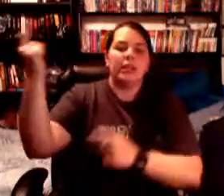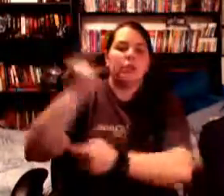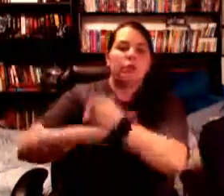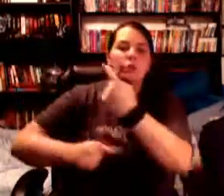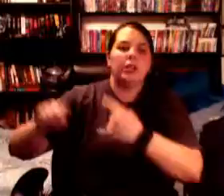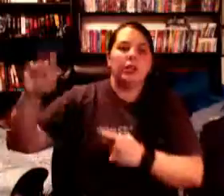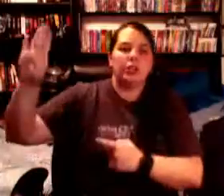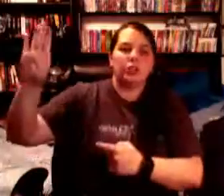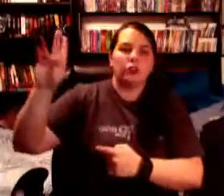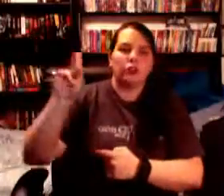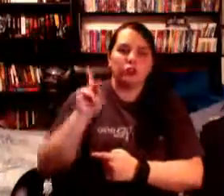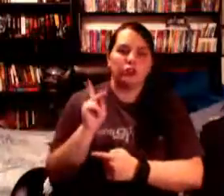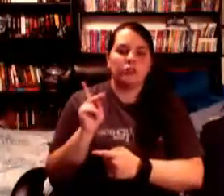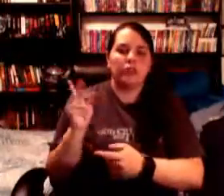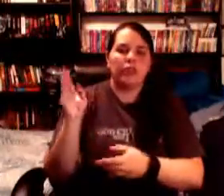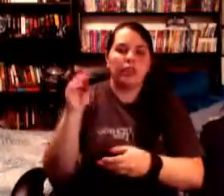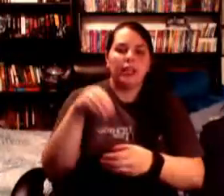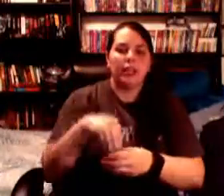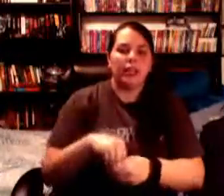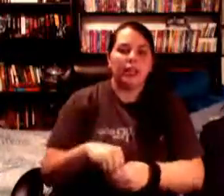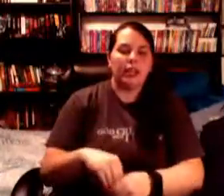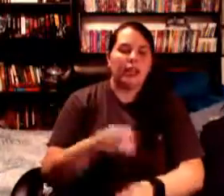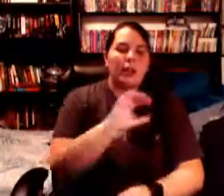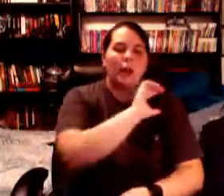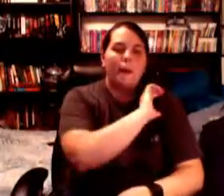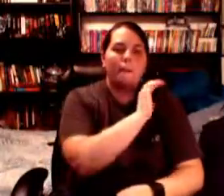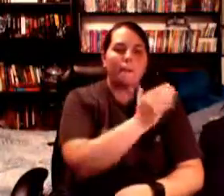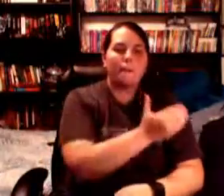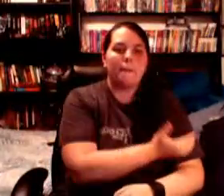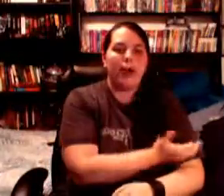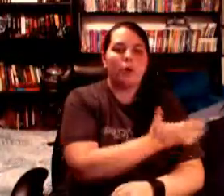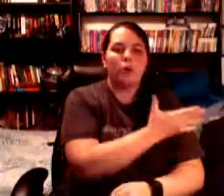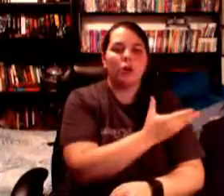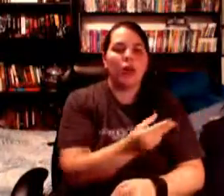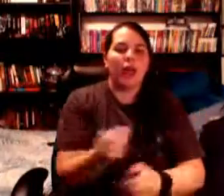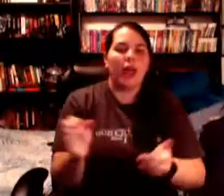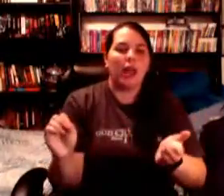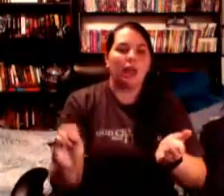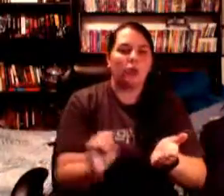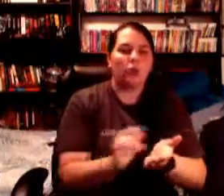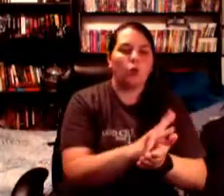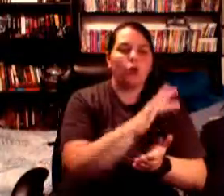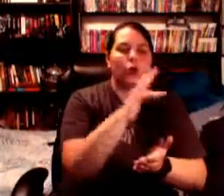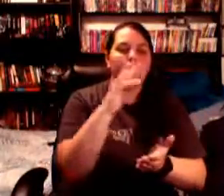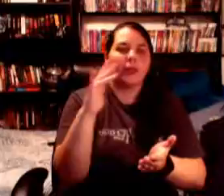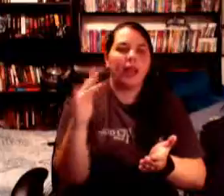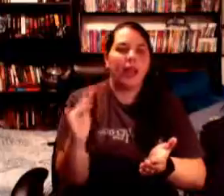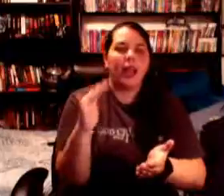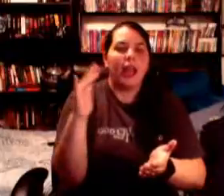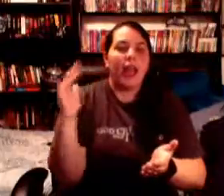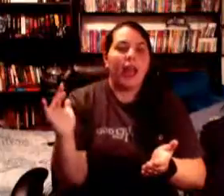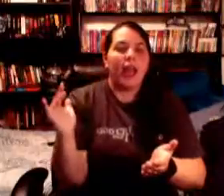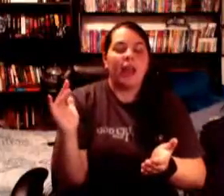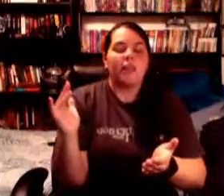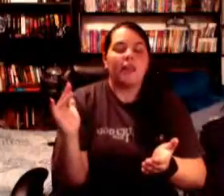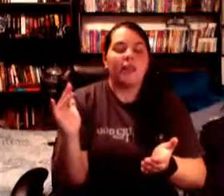he returns in power and glory, then